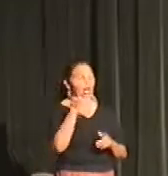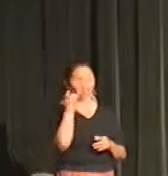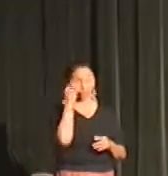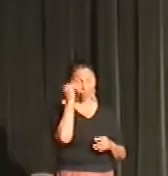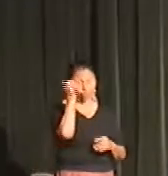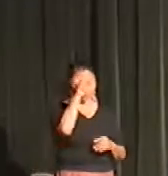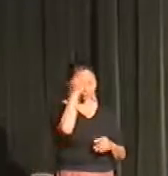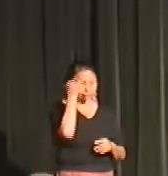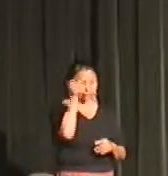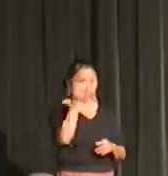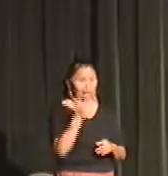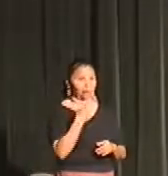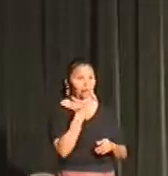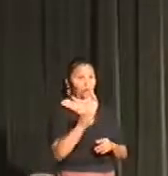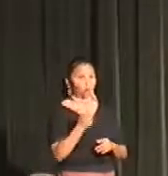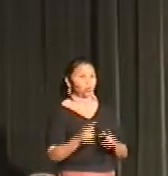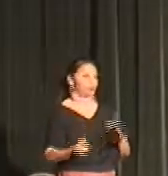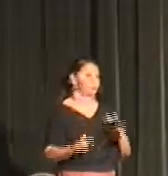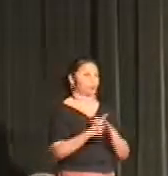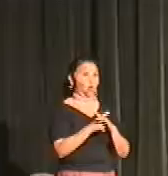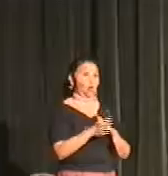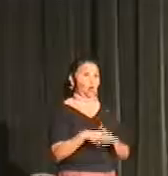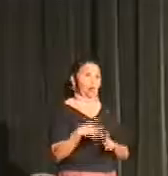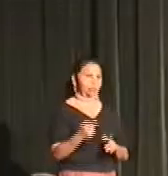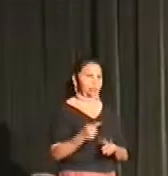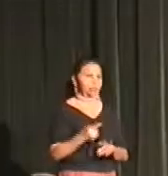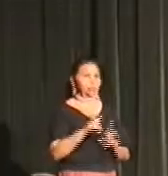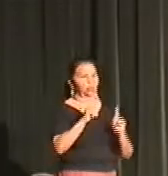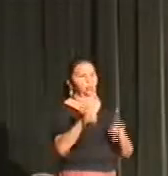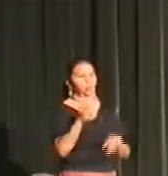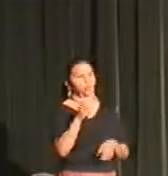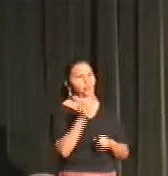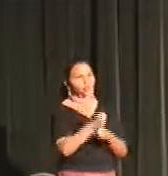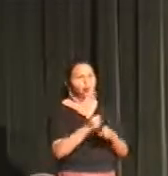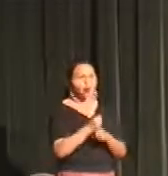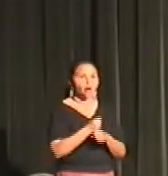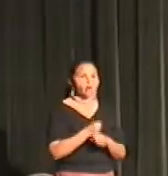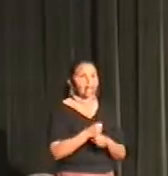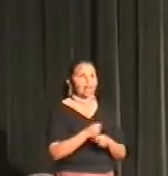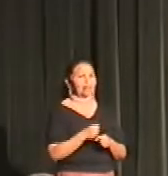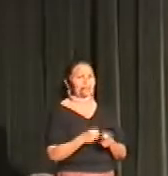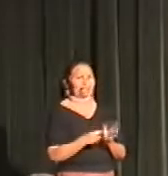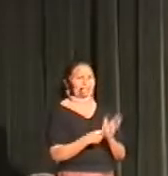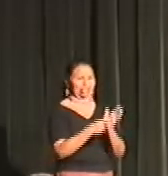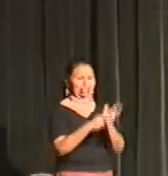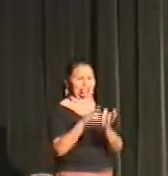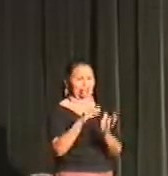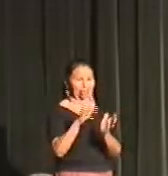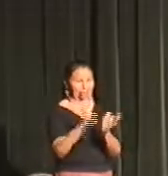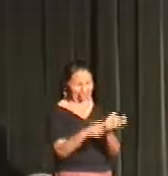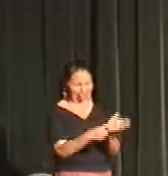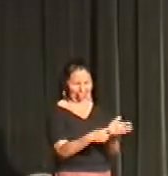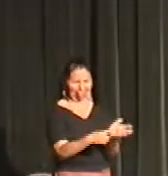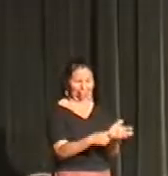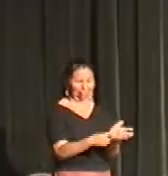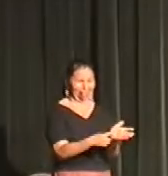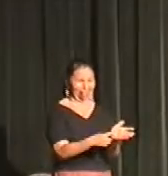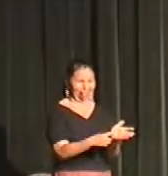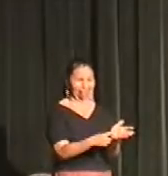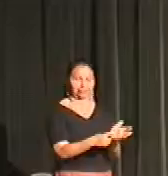the coffee shop and we talked, and I showed Mike the telegram. And you know, it was one of those nights, you know, I know that if you have a sponsor, you've had conversations like